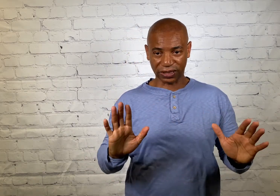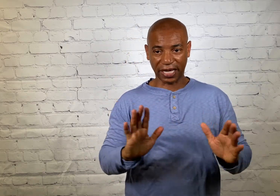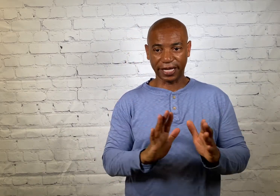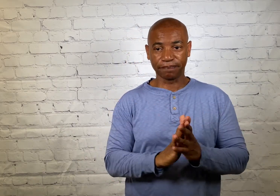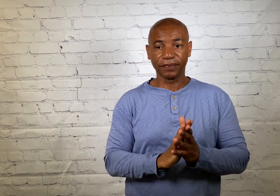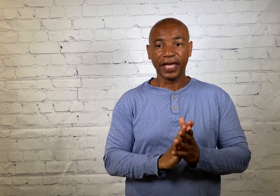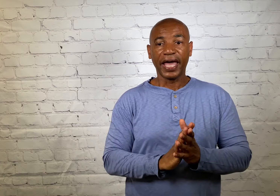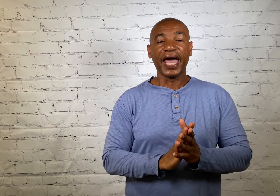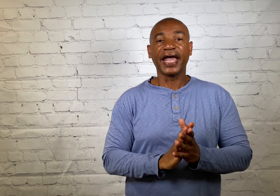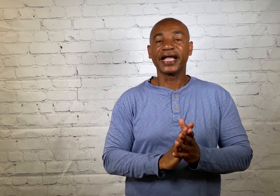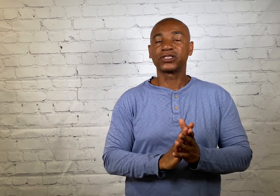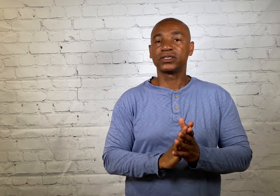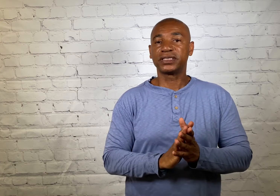sign, and that's to say,